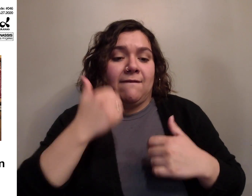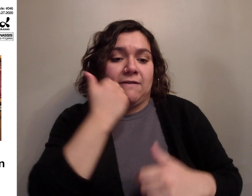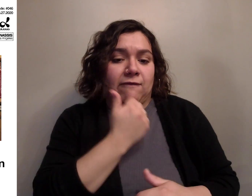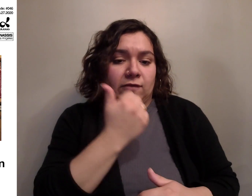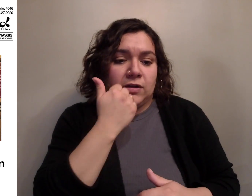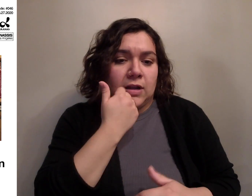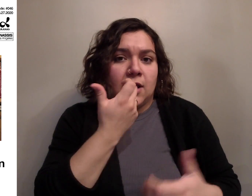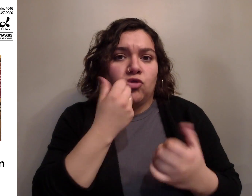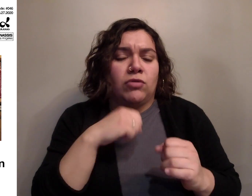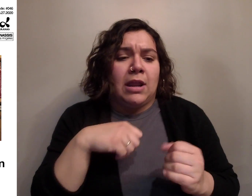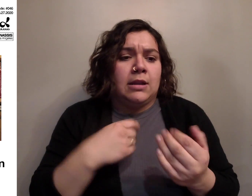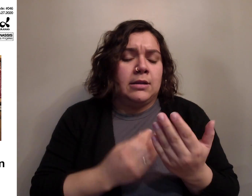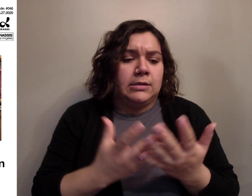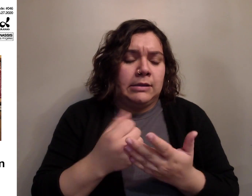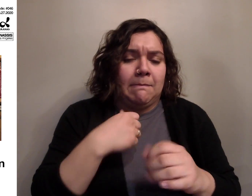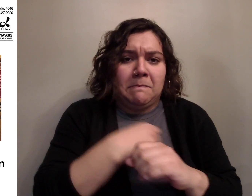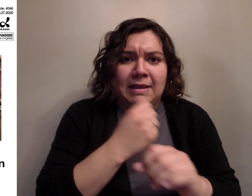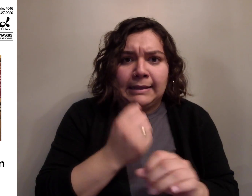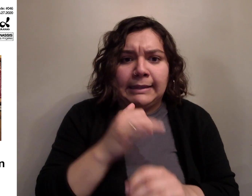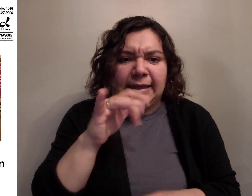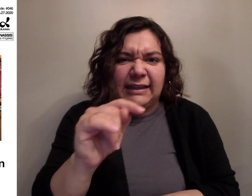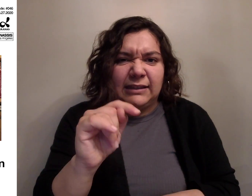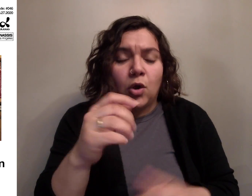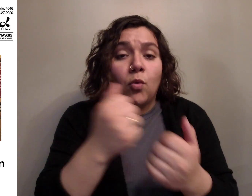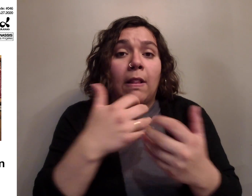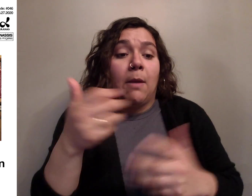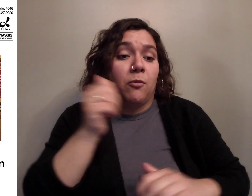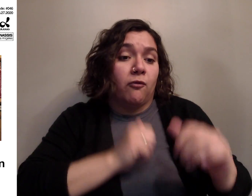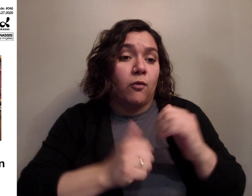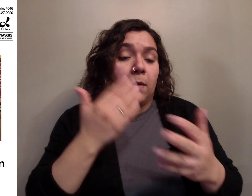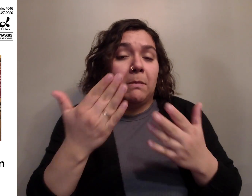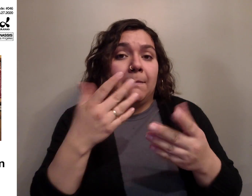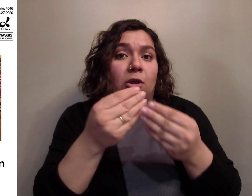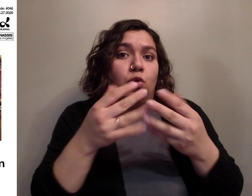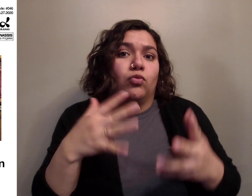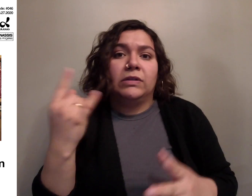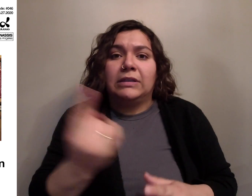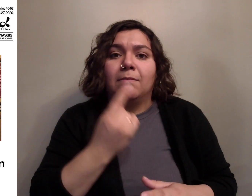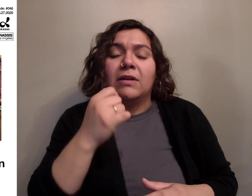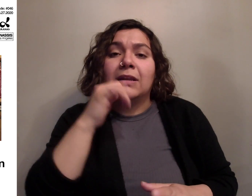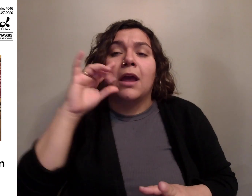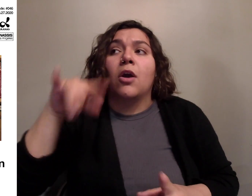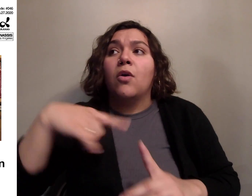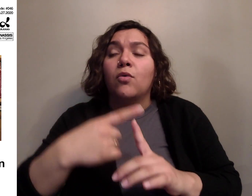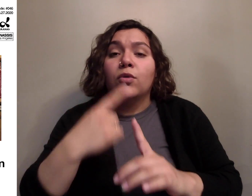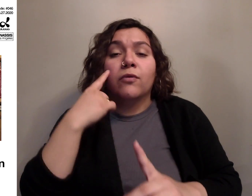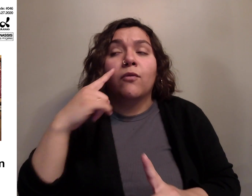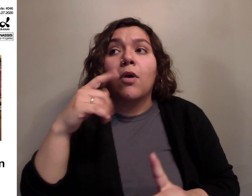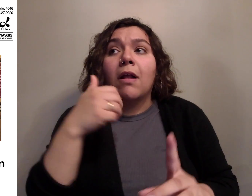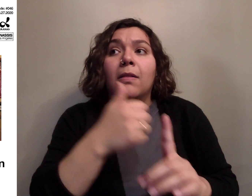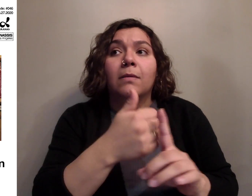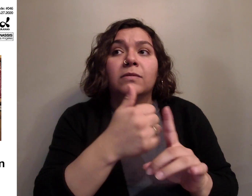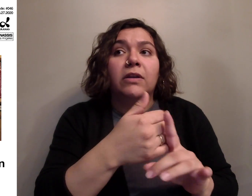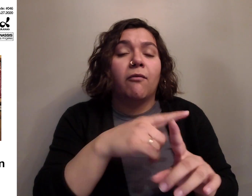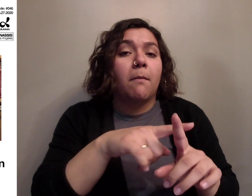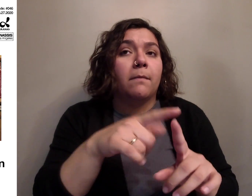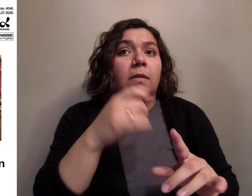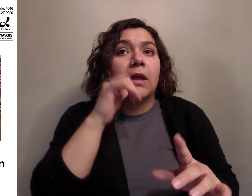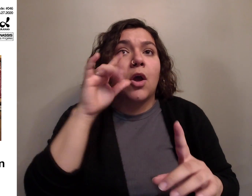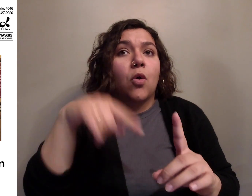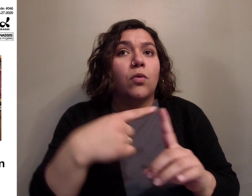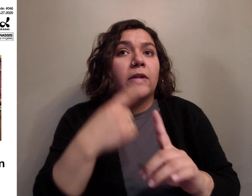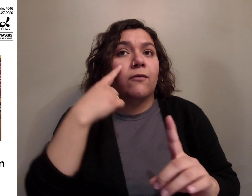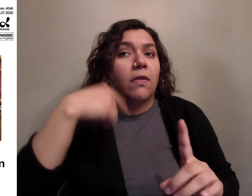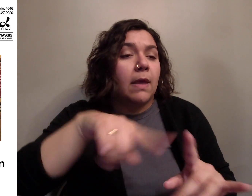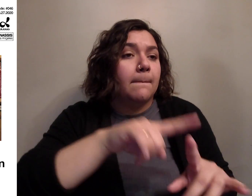their life on a daily basis, and without performing, are perhaps losing something not only for the listeners